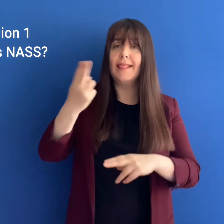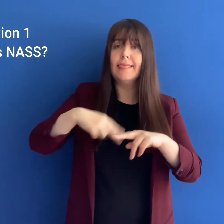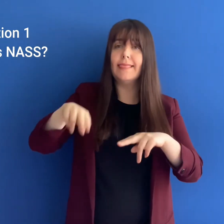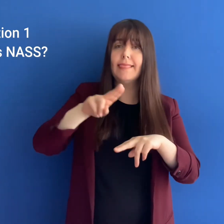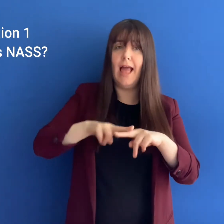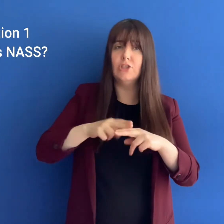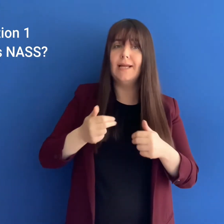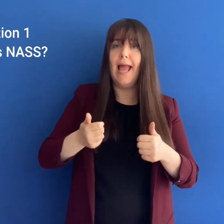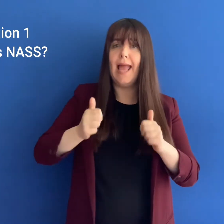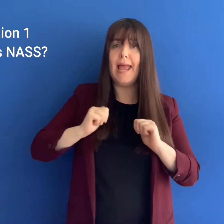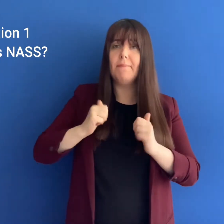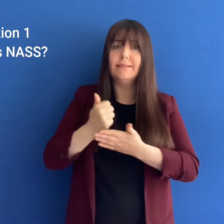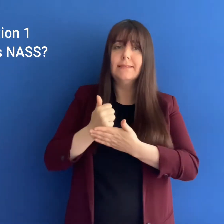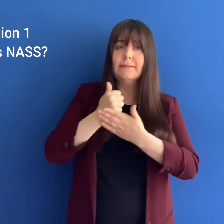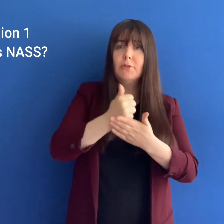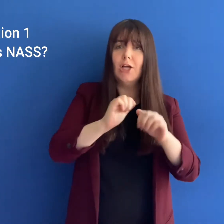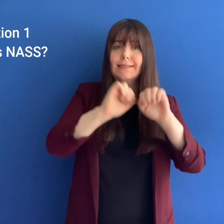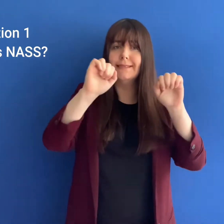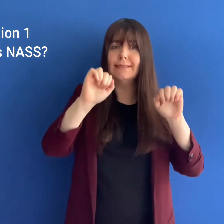The National Ability Support System